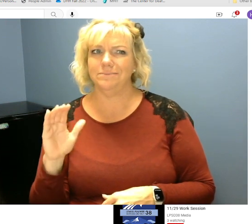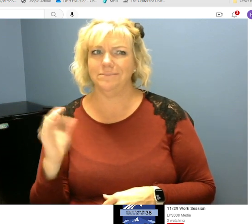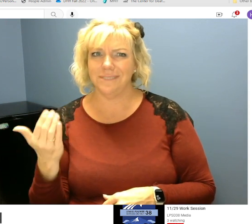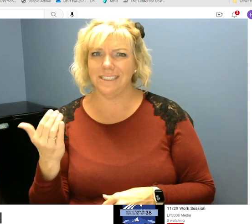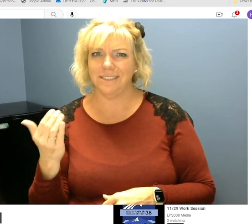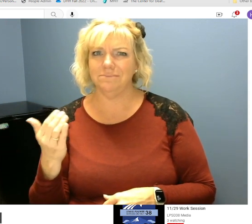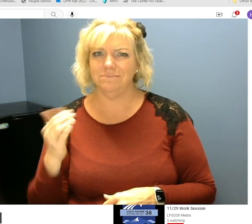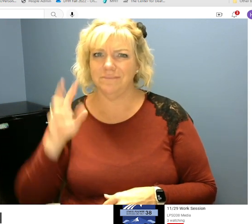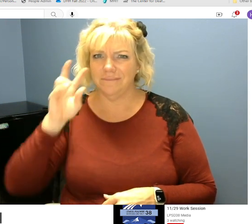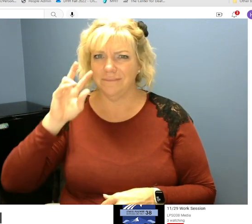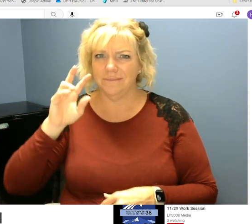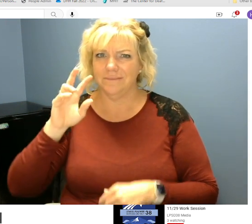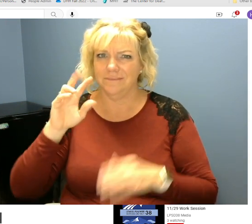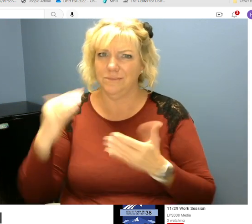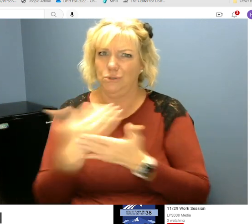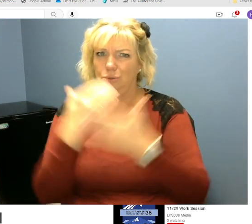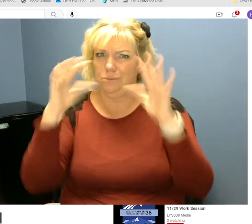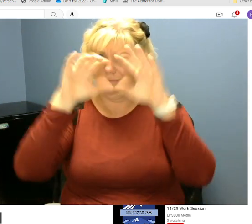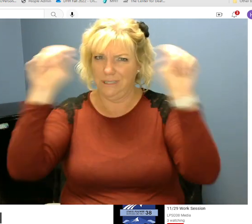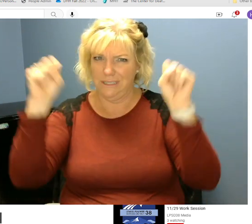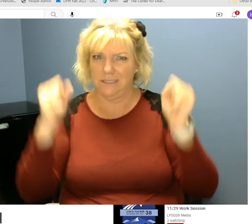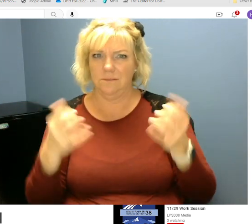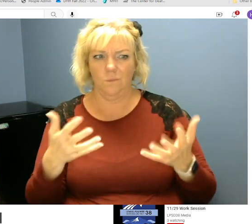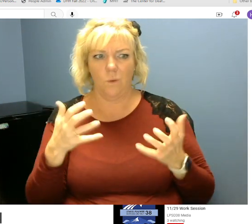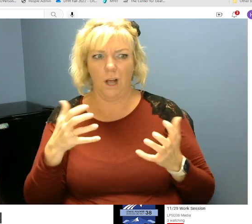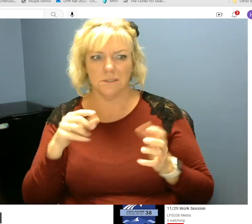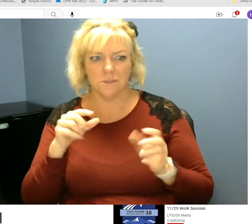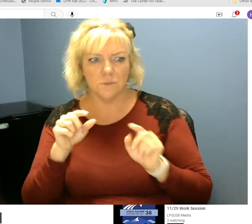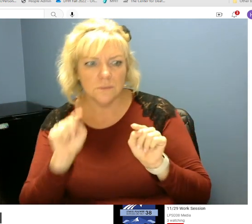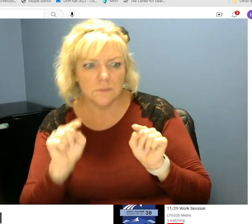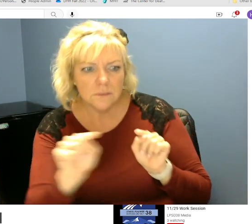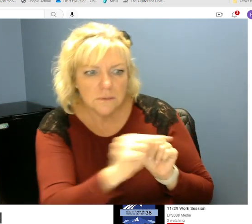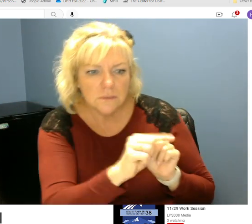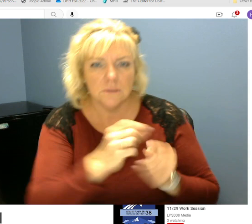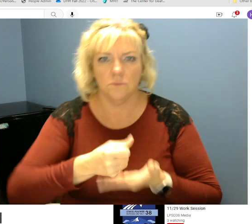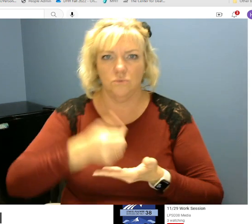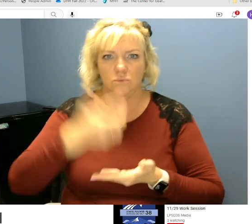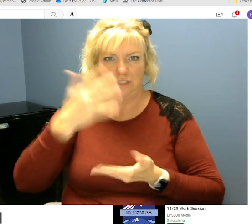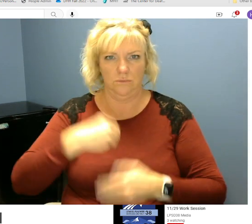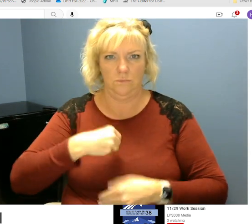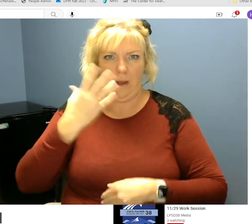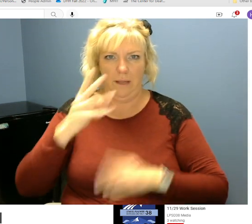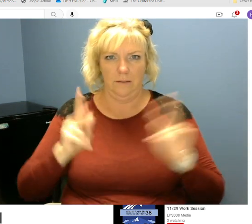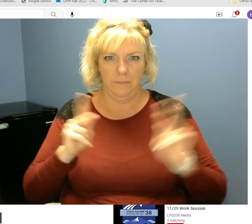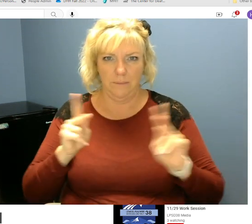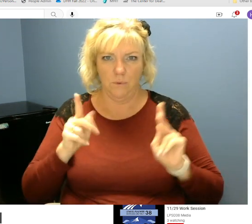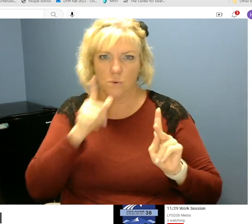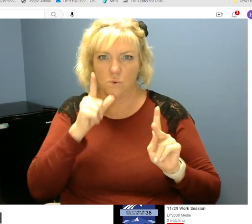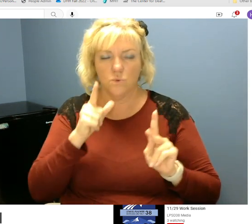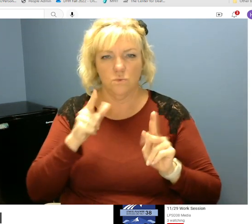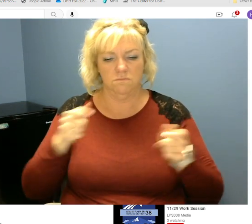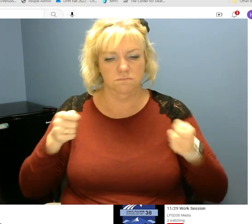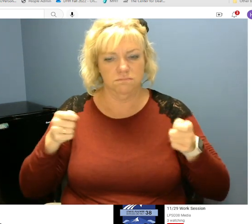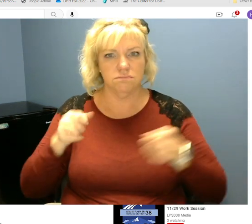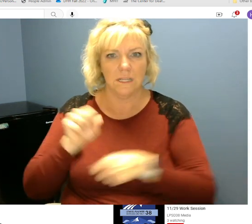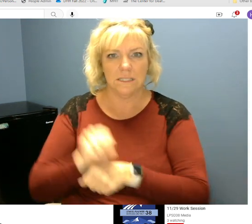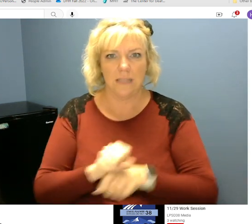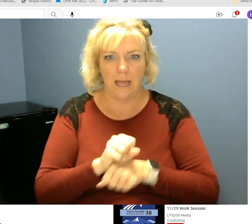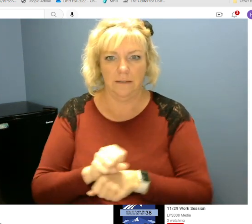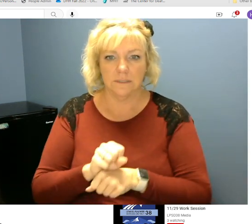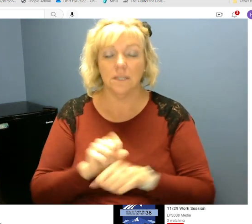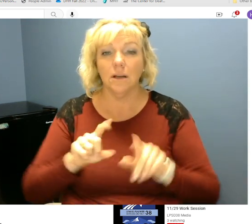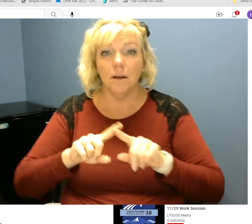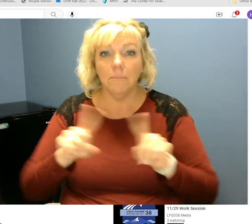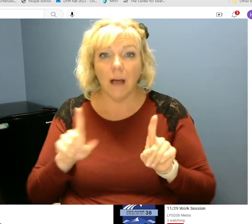those former wealthy slaveholders. No, there's nothing in Johnson's plan for former enslaved